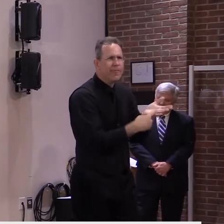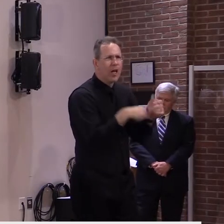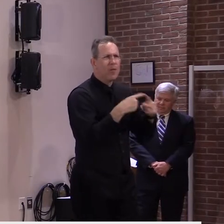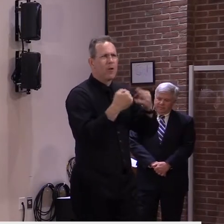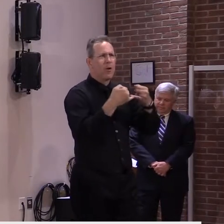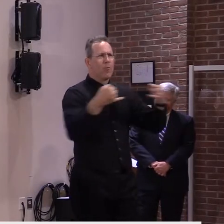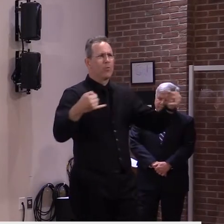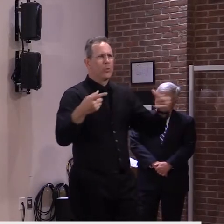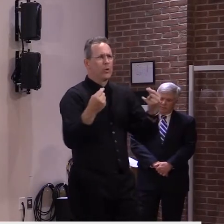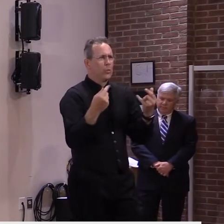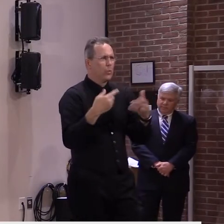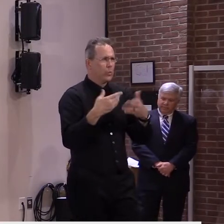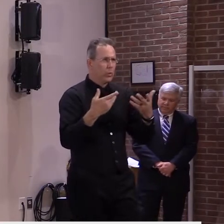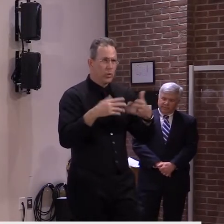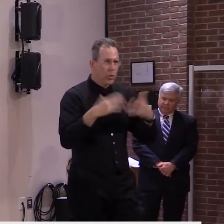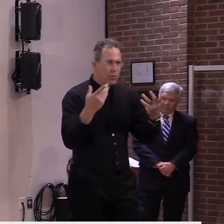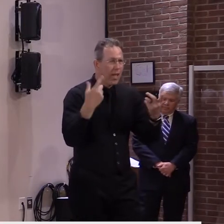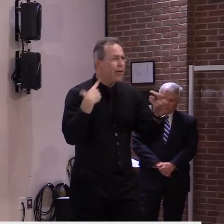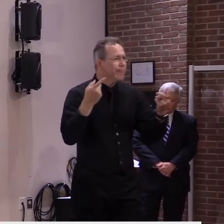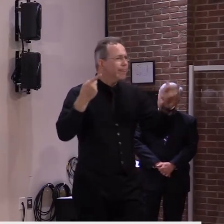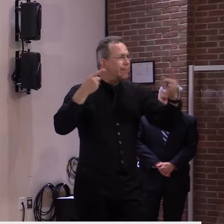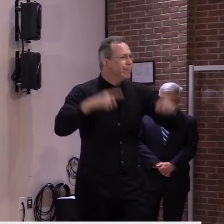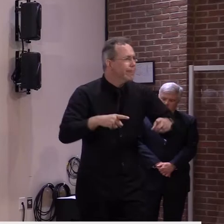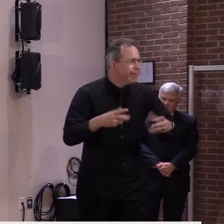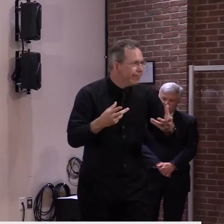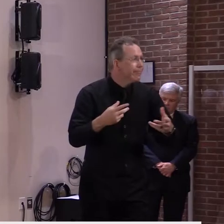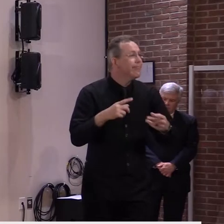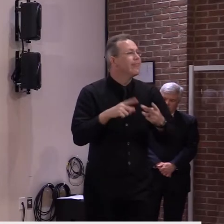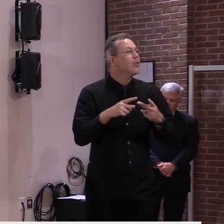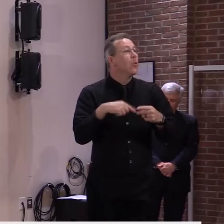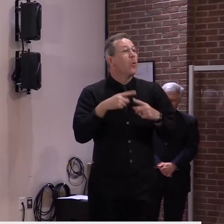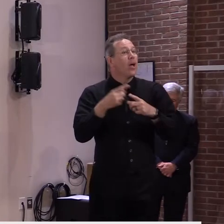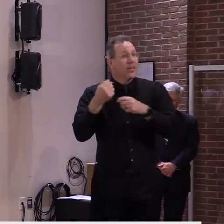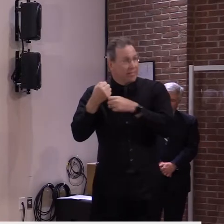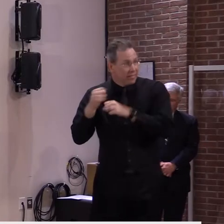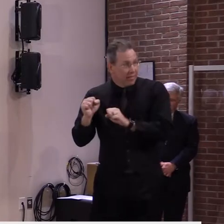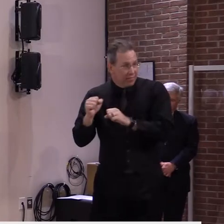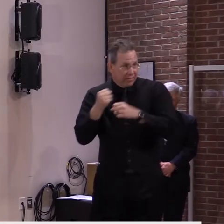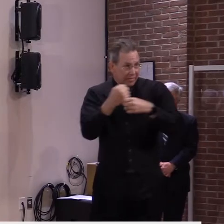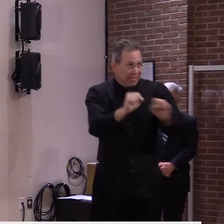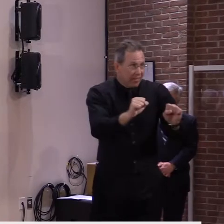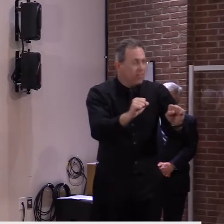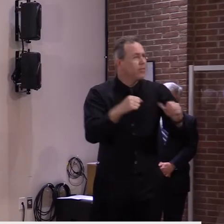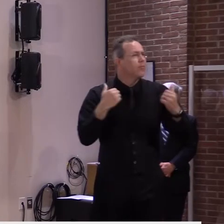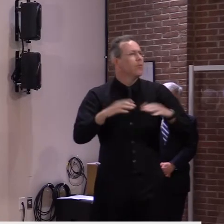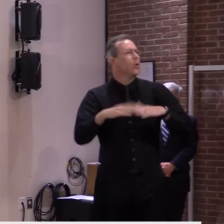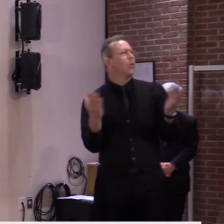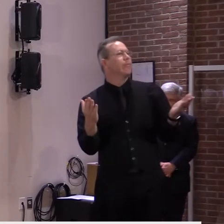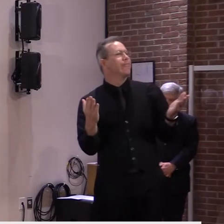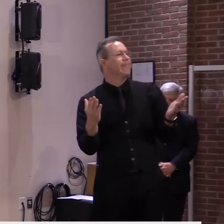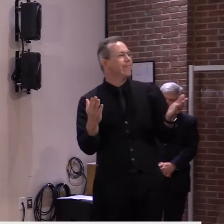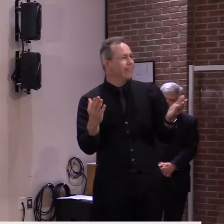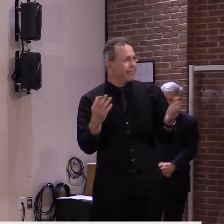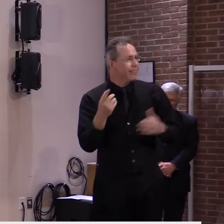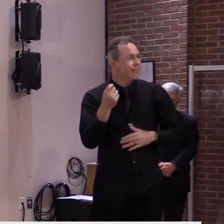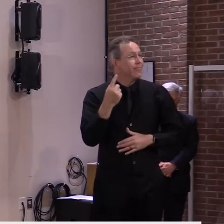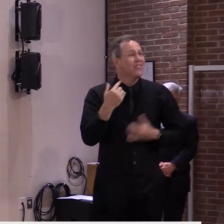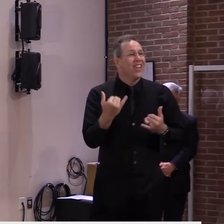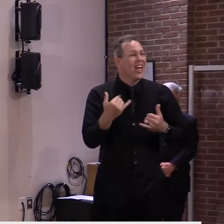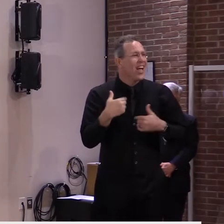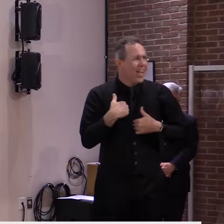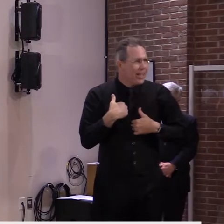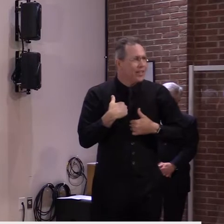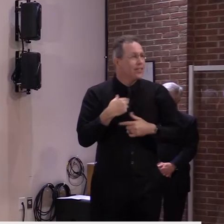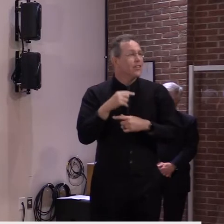it's safe to open up the border. Now, Canada is a little bit behind us